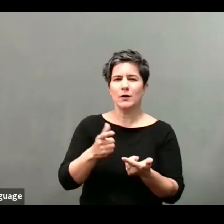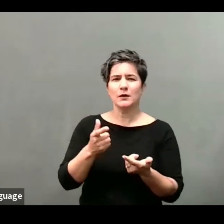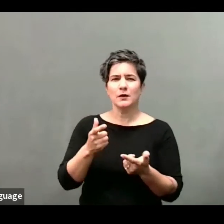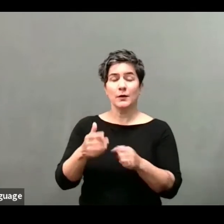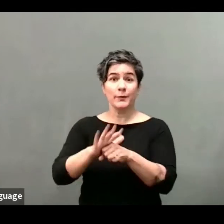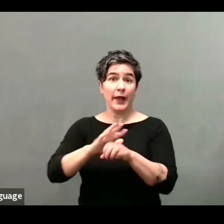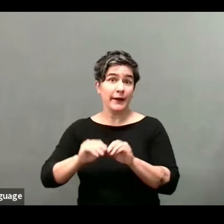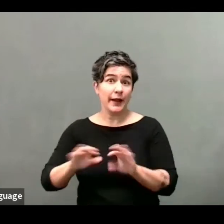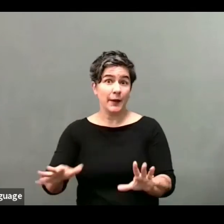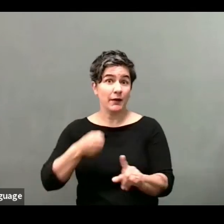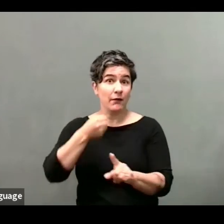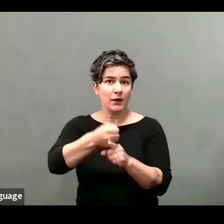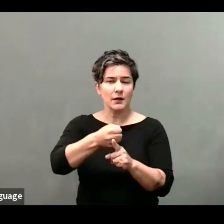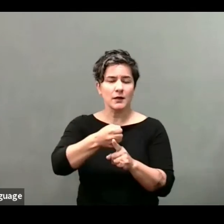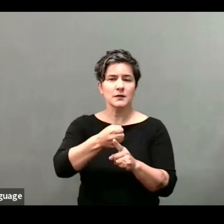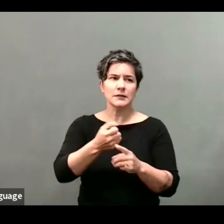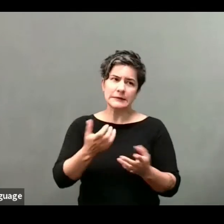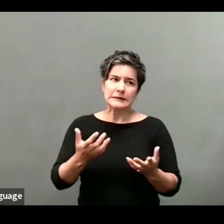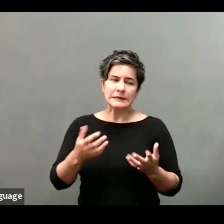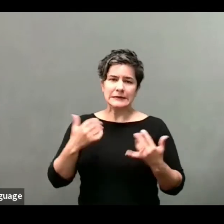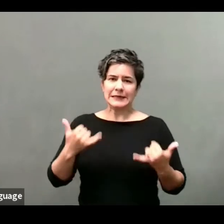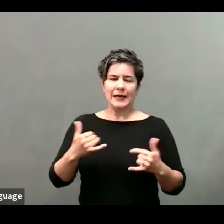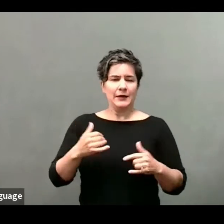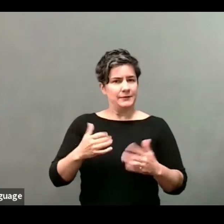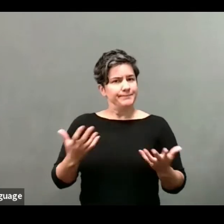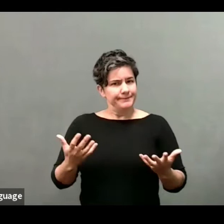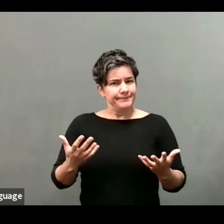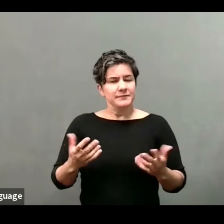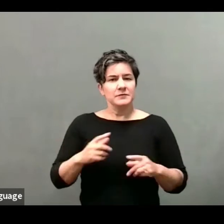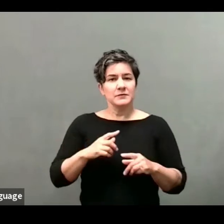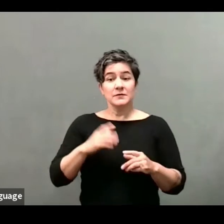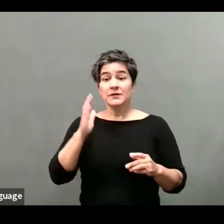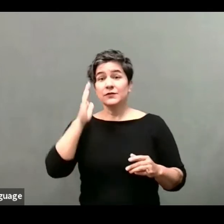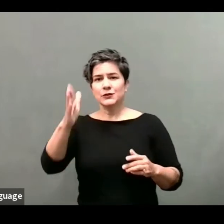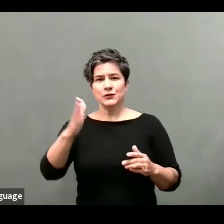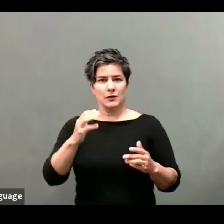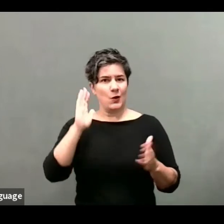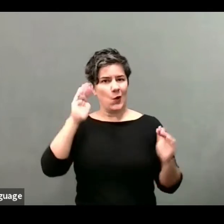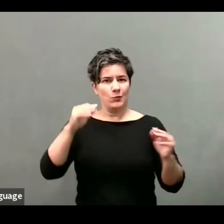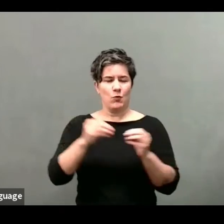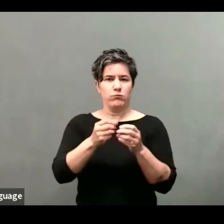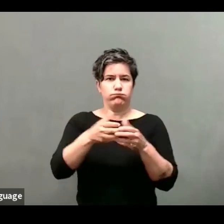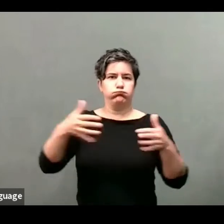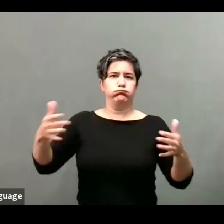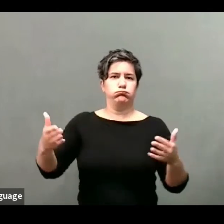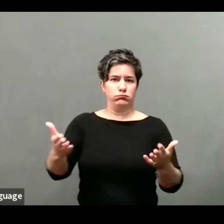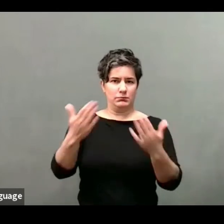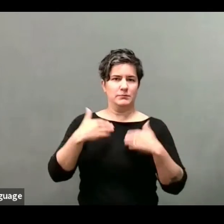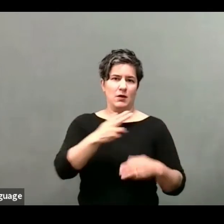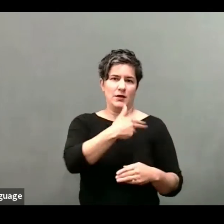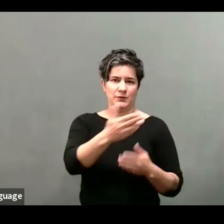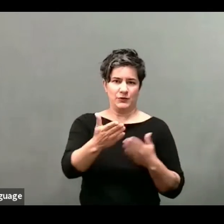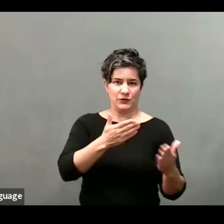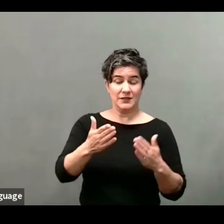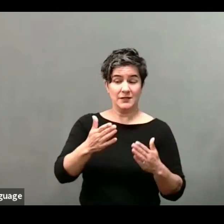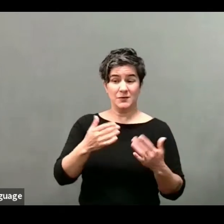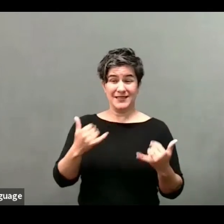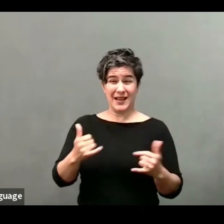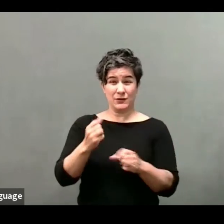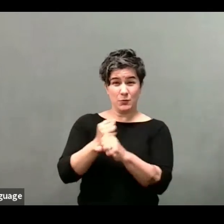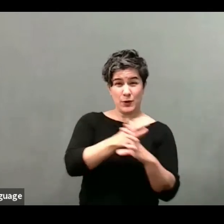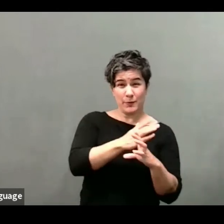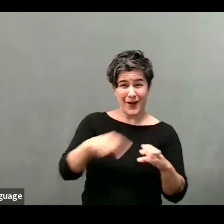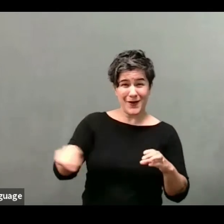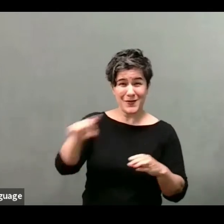the pandemic. Hopefully this will kind of acquaint you with the healthcare process and make you feel more comfortable being part of it as